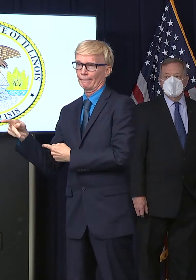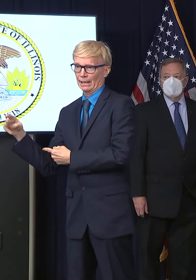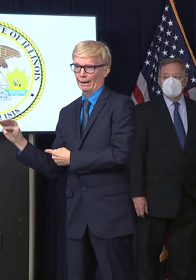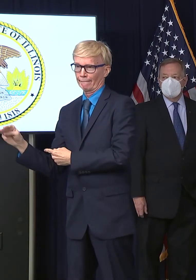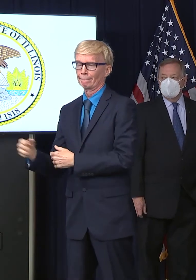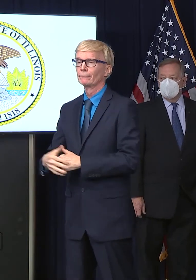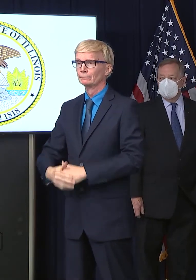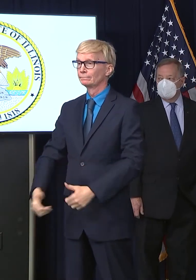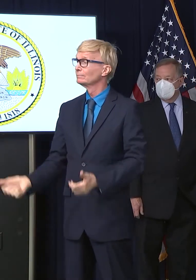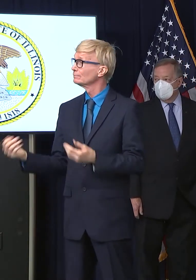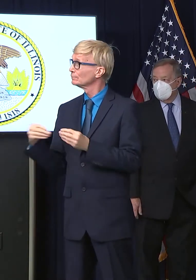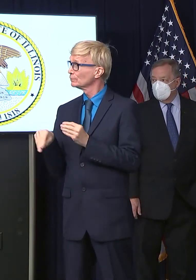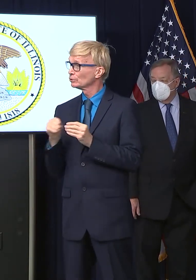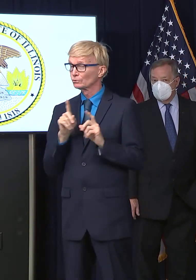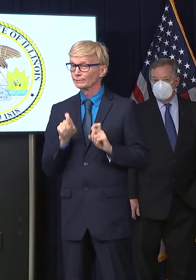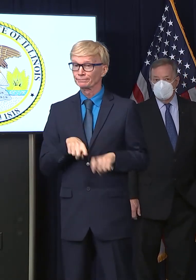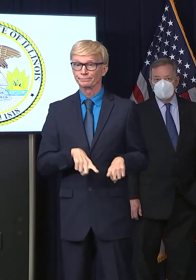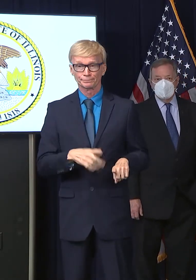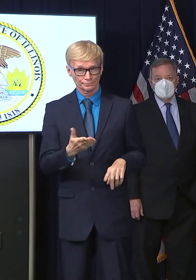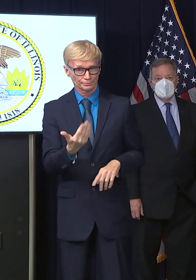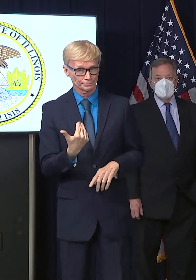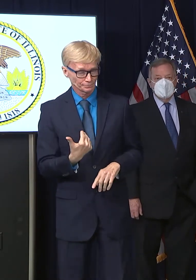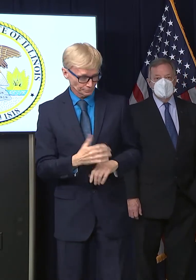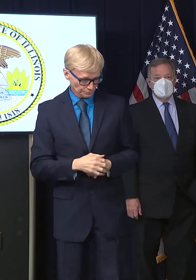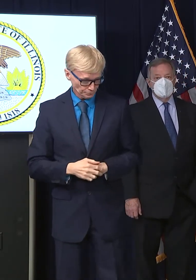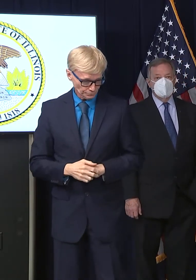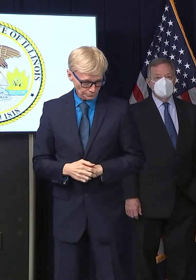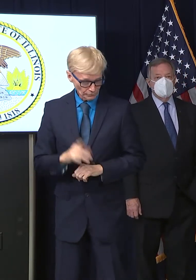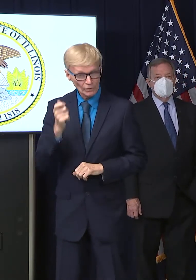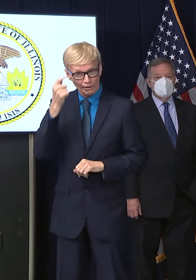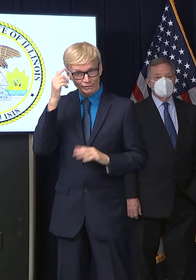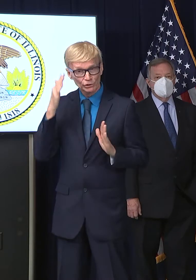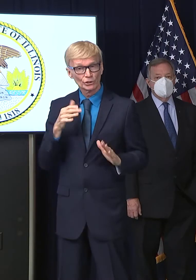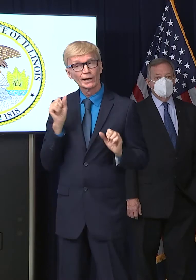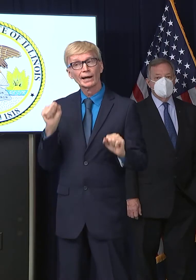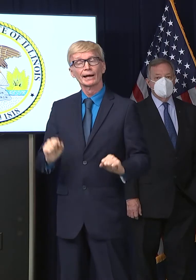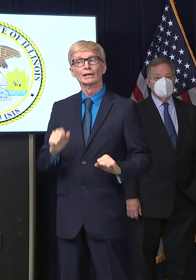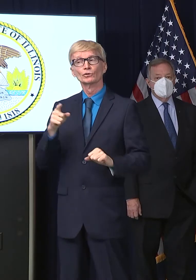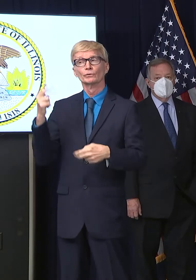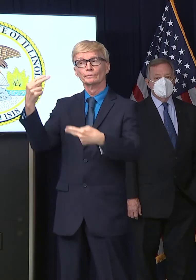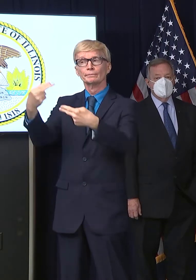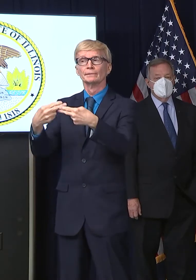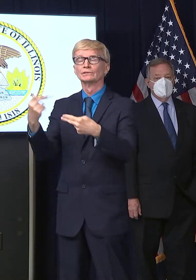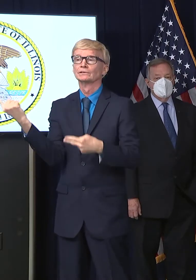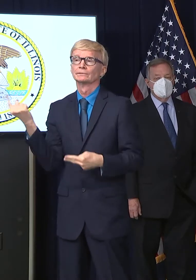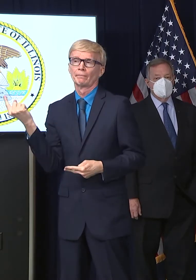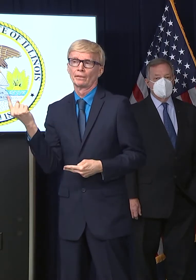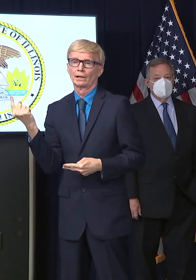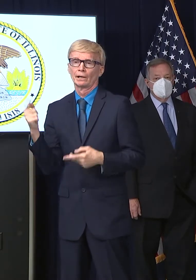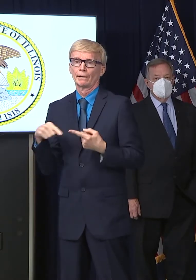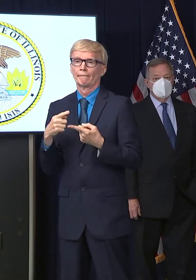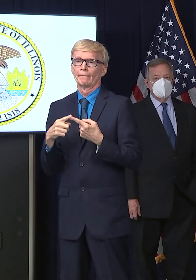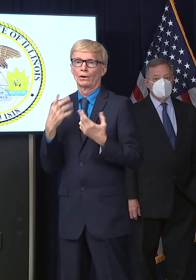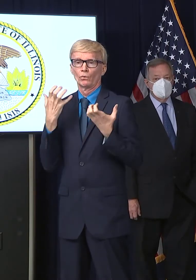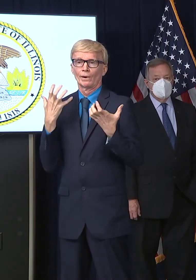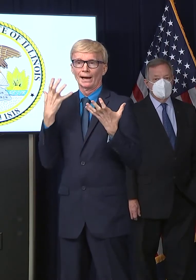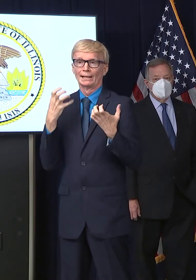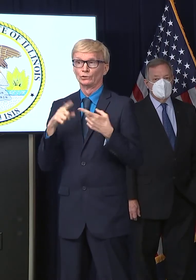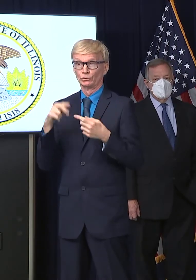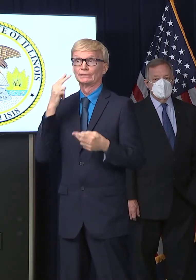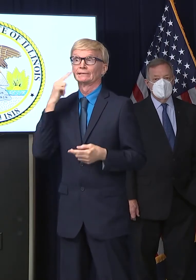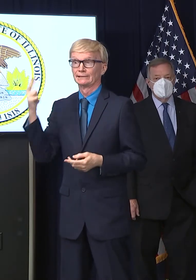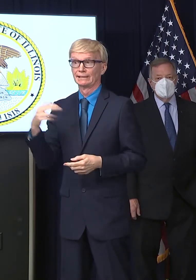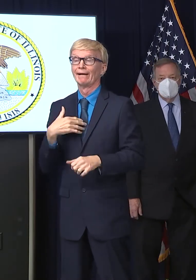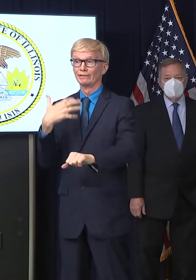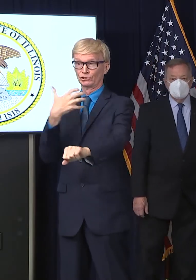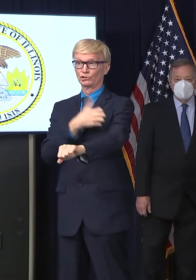All right. Does anyone else have any questions? Could I just ask Governor about, you did talk about wanting to see a shot at the United Center.